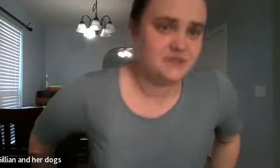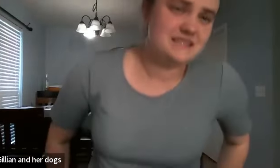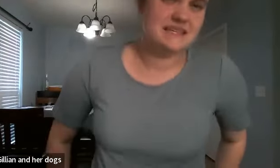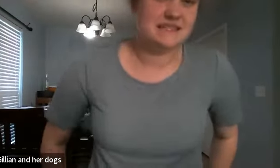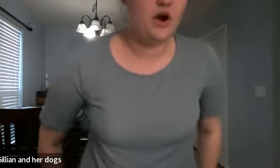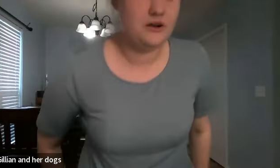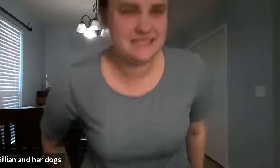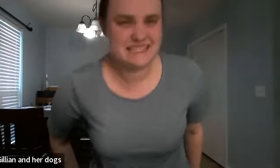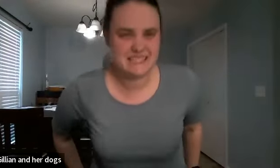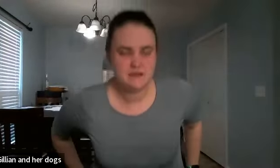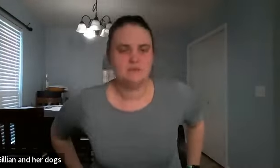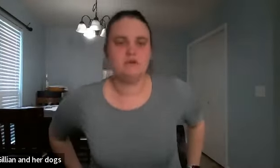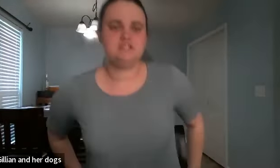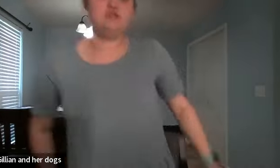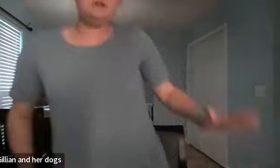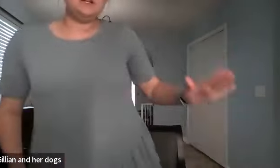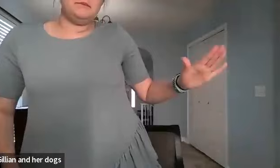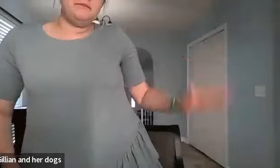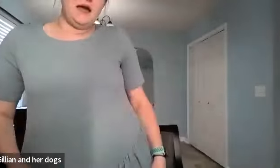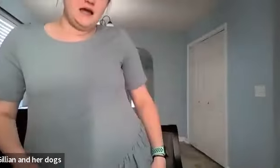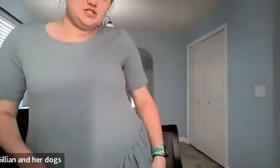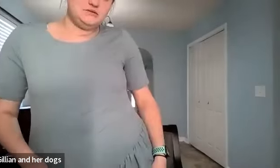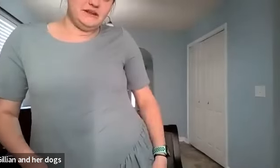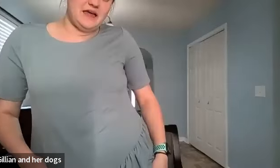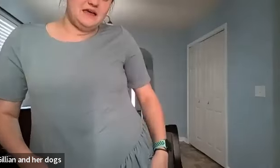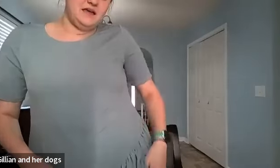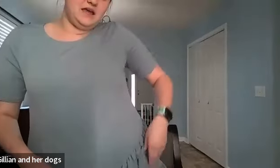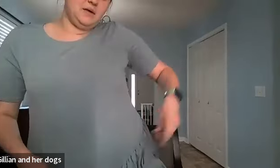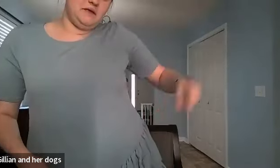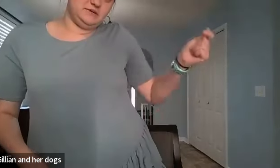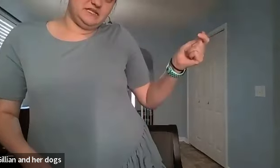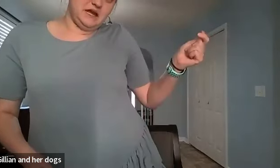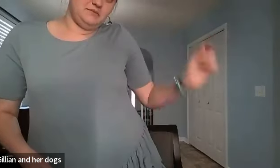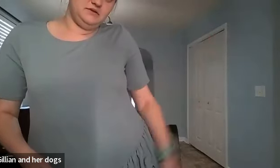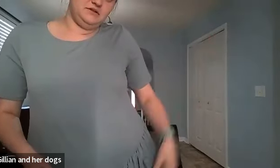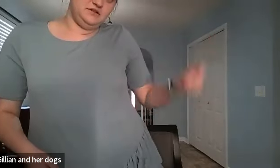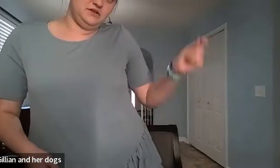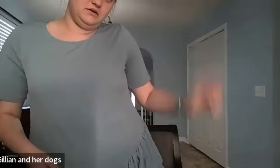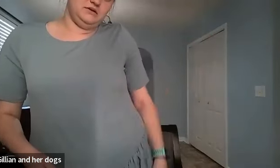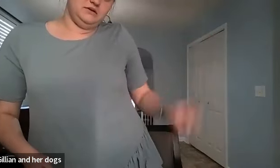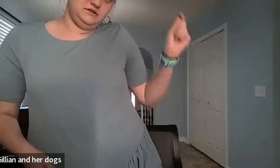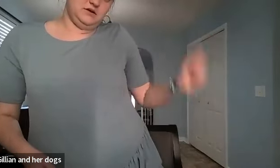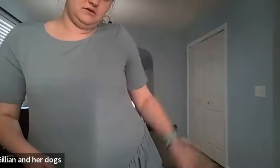because it's hard to see. But what you do is you're gonna pat your leg and come into a snap. Dog.